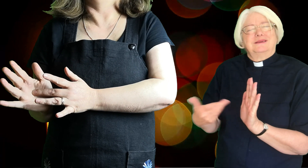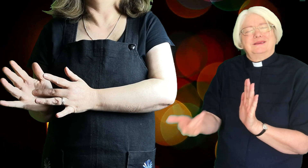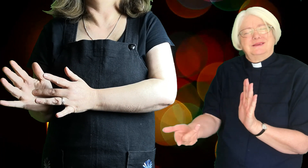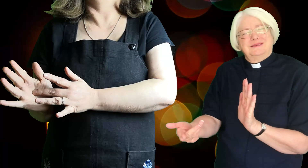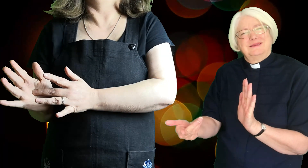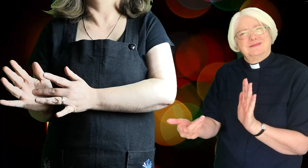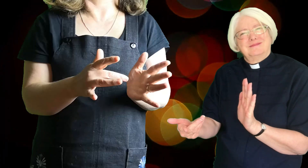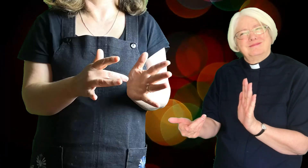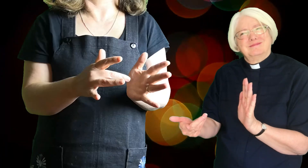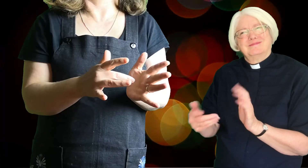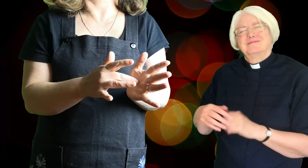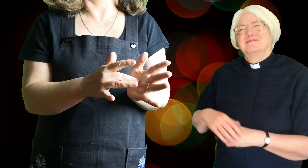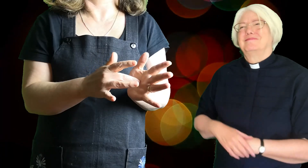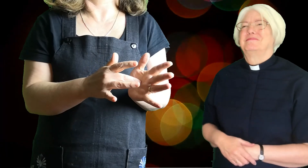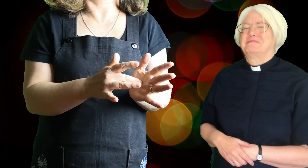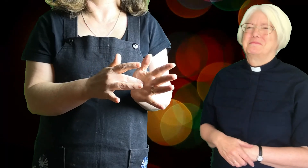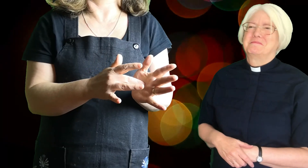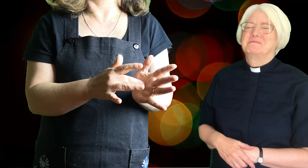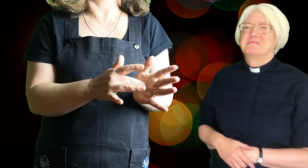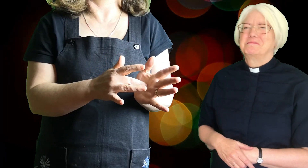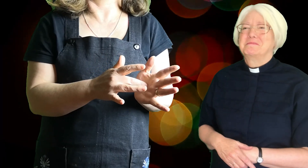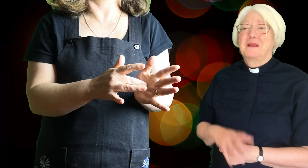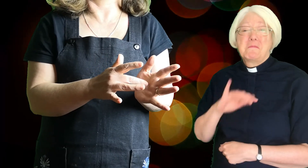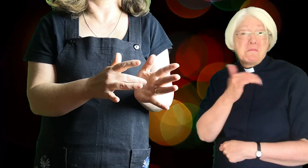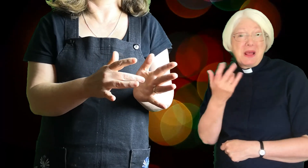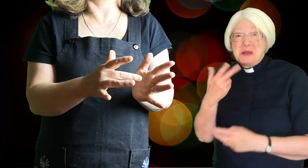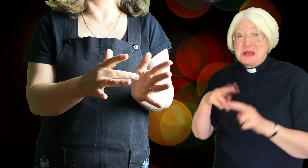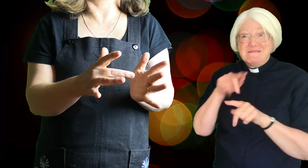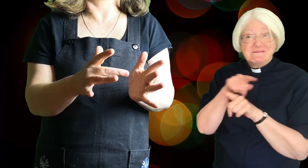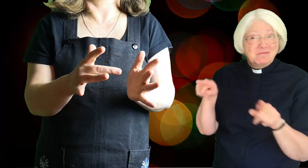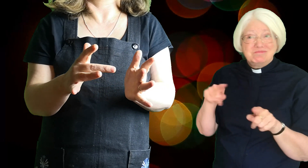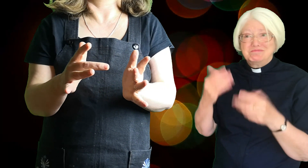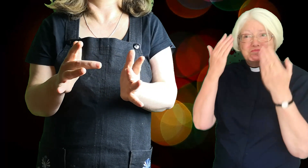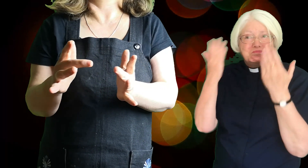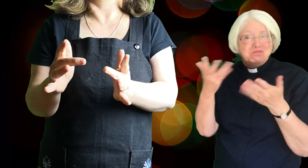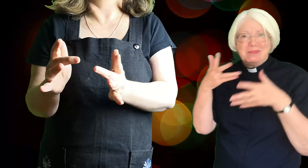reminding us that it's the Jesus who died and who rose again for us.